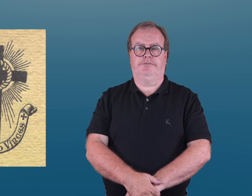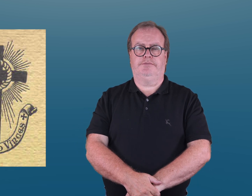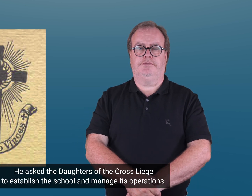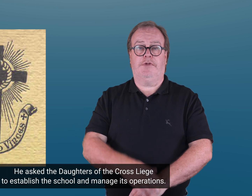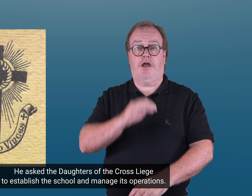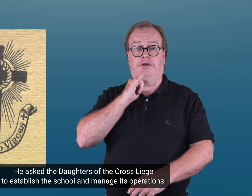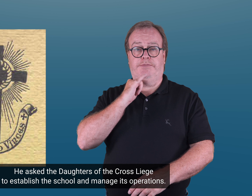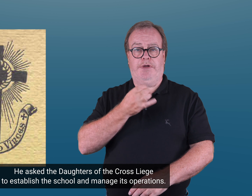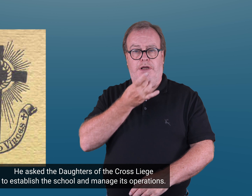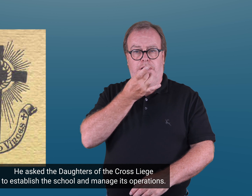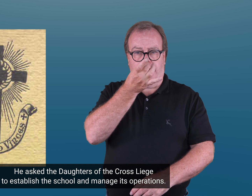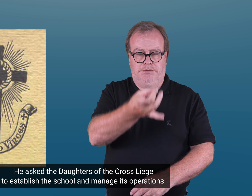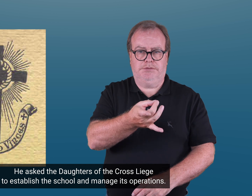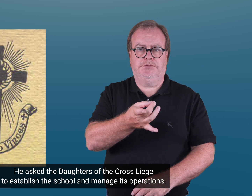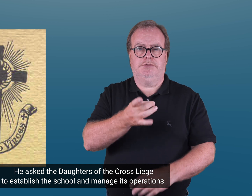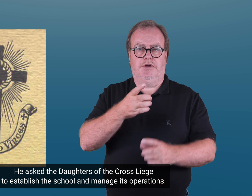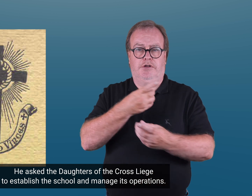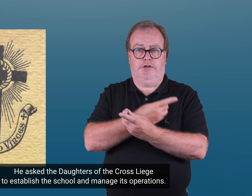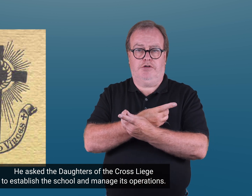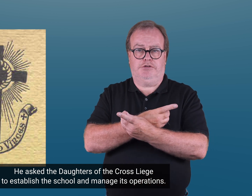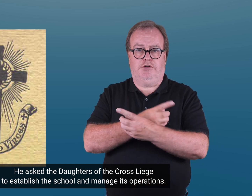He asked the Daughters of the Cross Liège